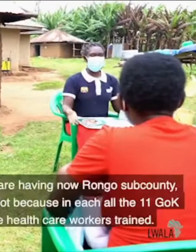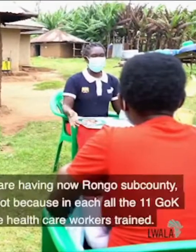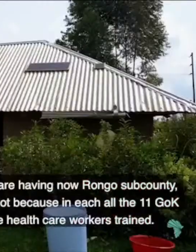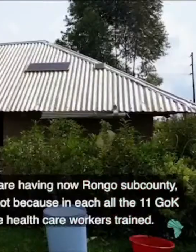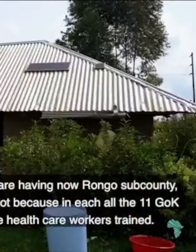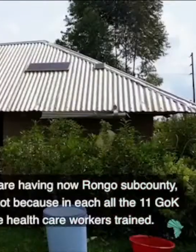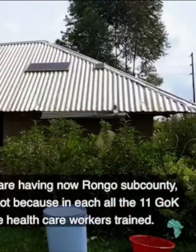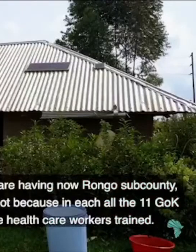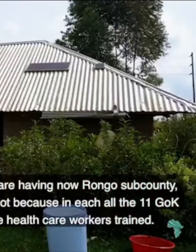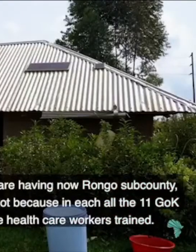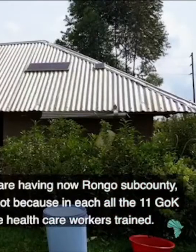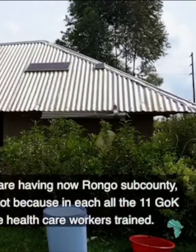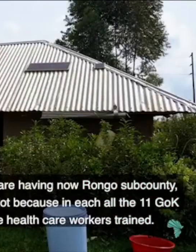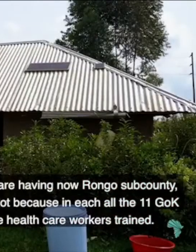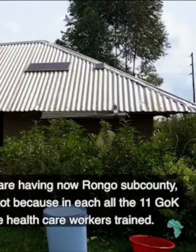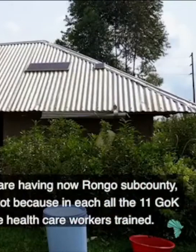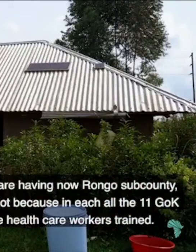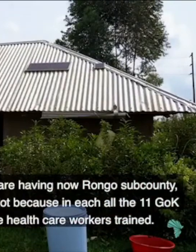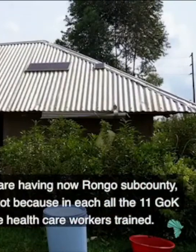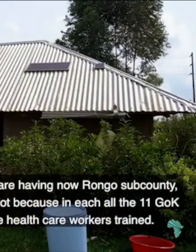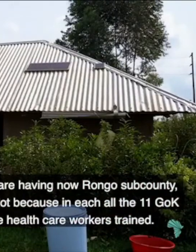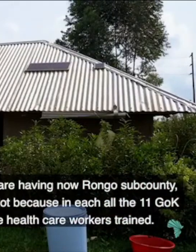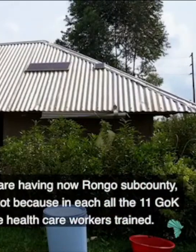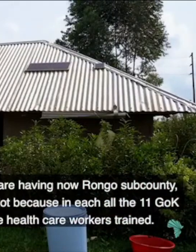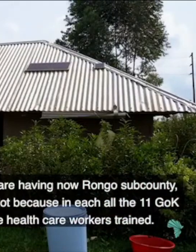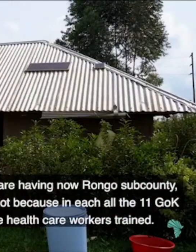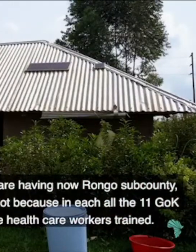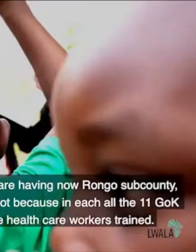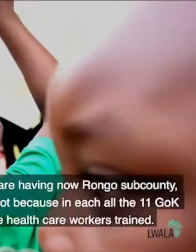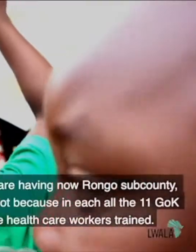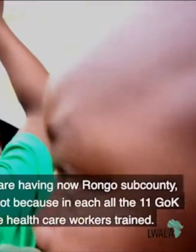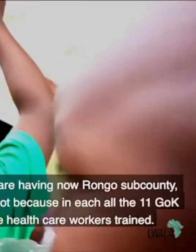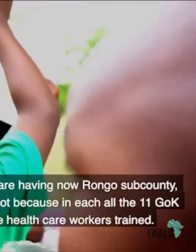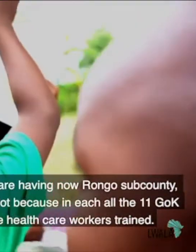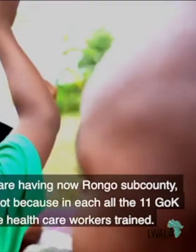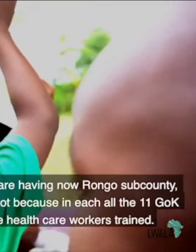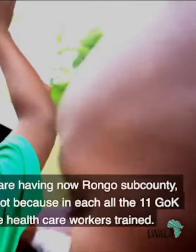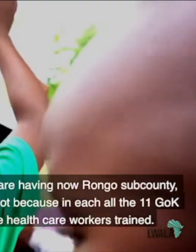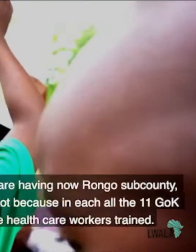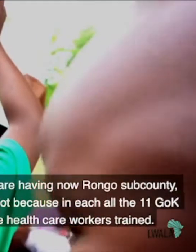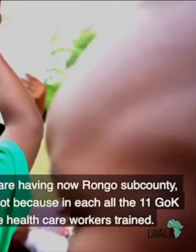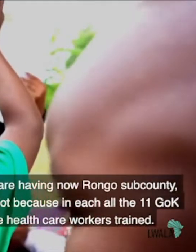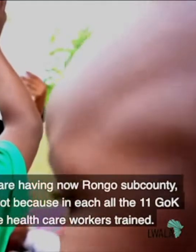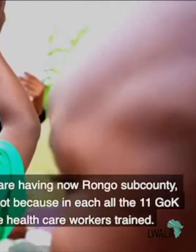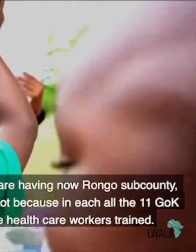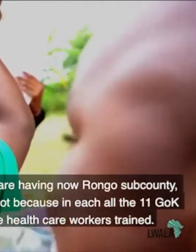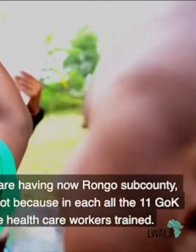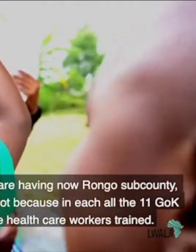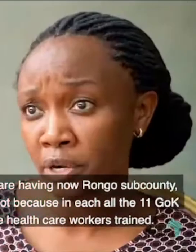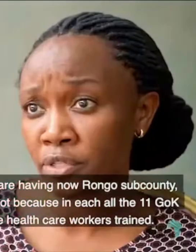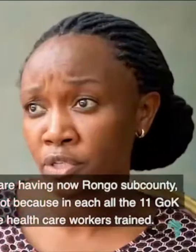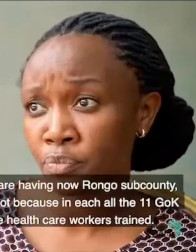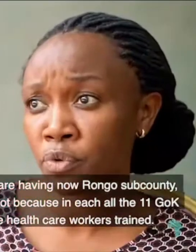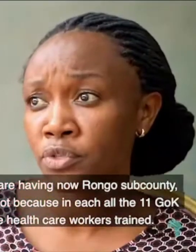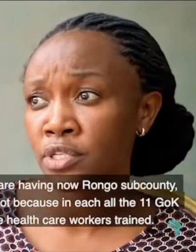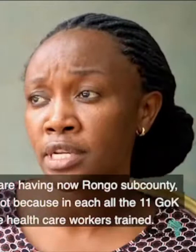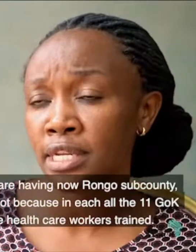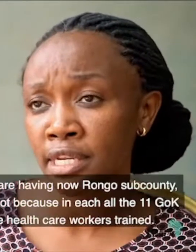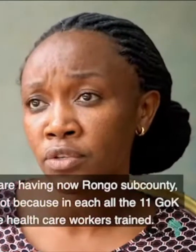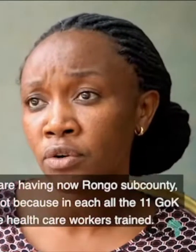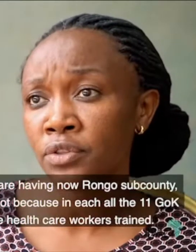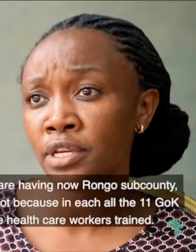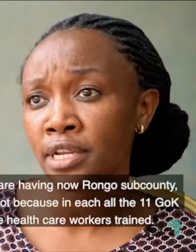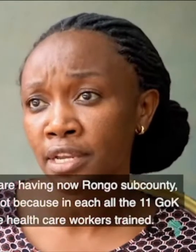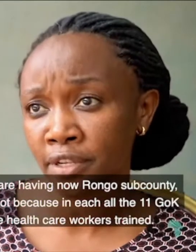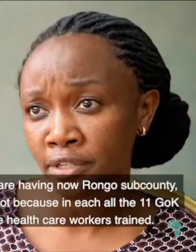really, especially, we are having now Rongo sub-county, which is one of the sub-counties, as a pilot sub-county, because